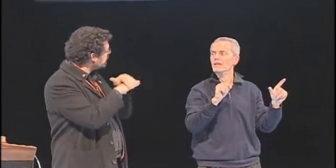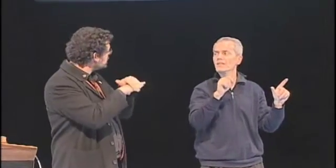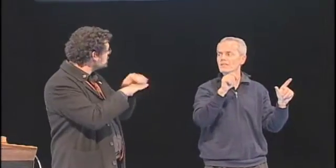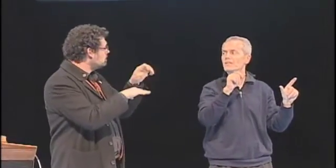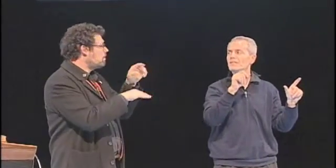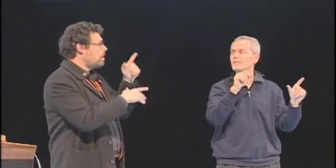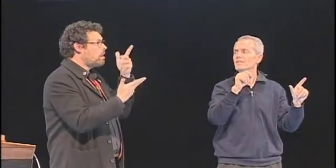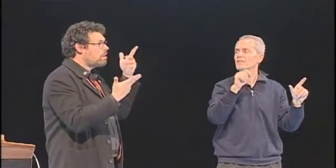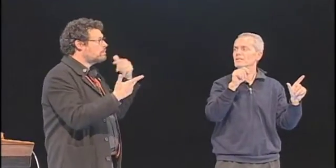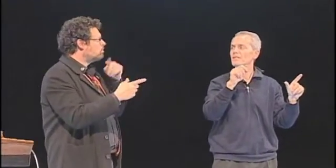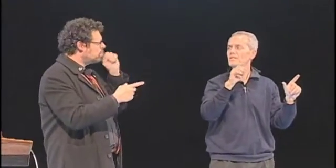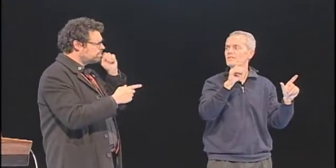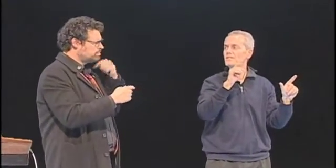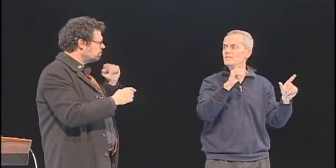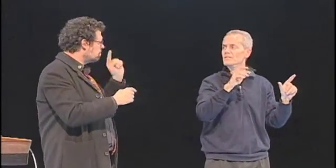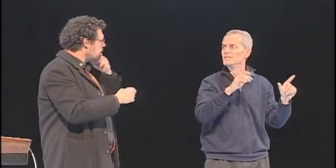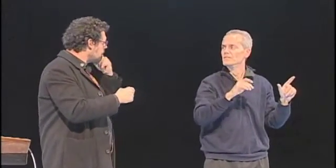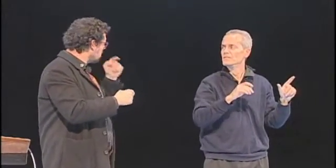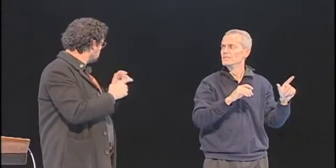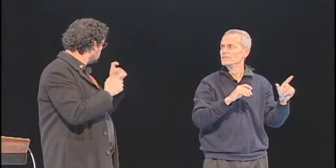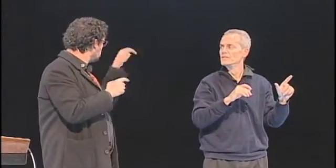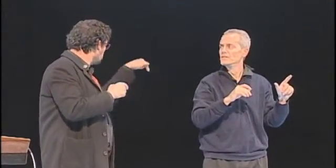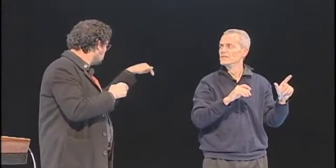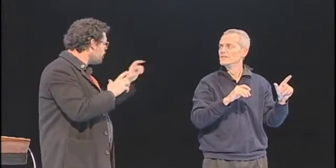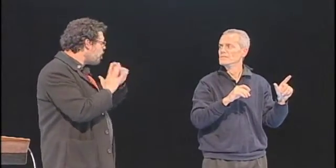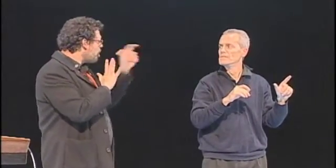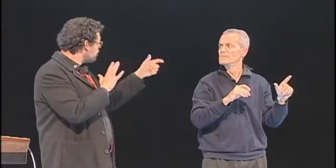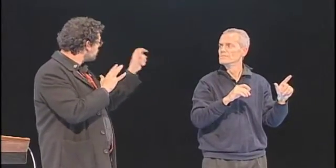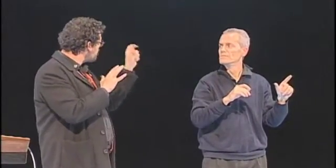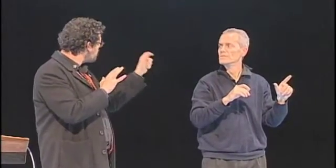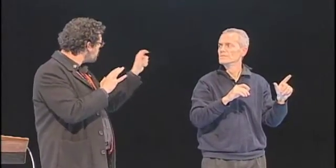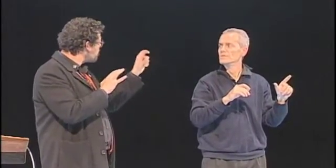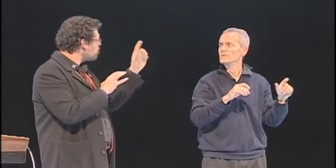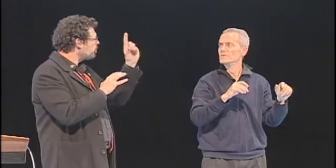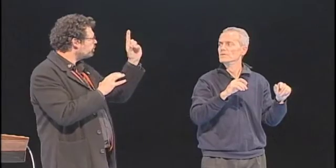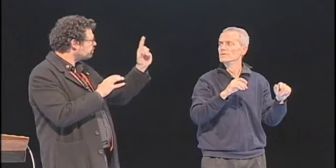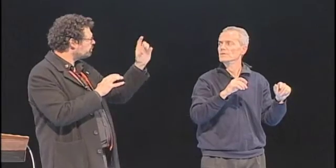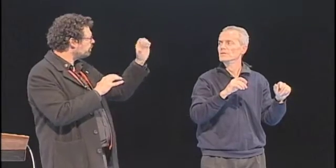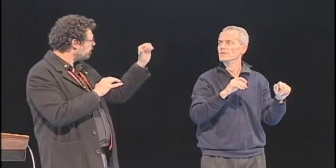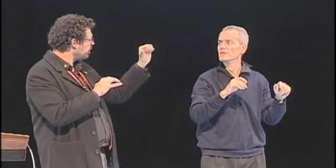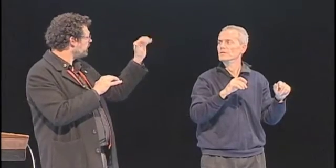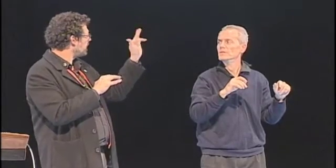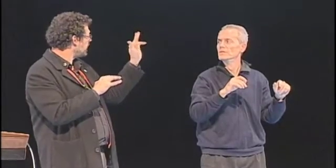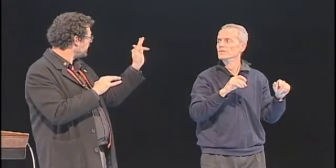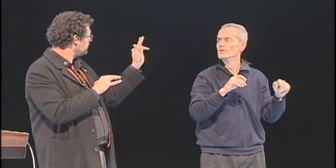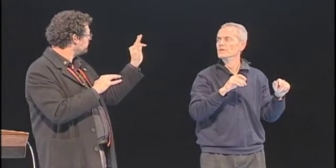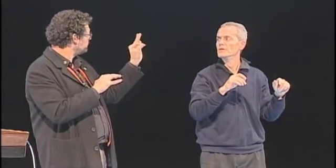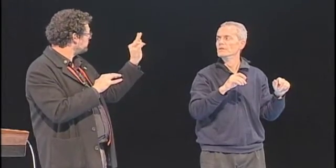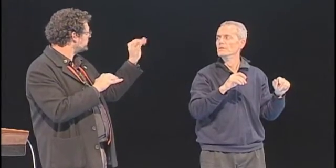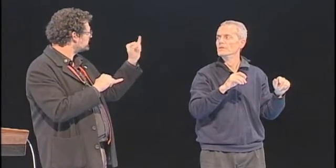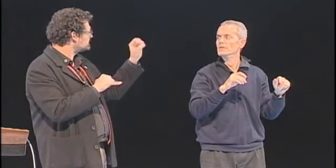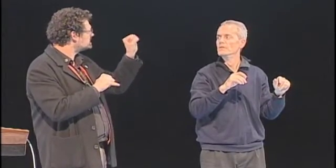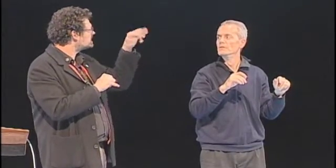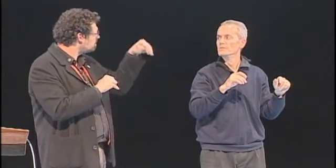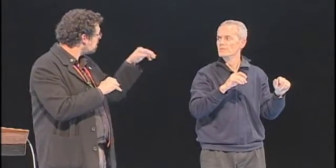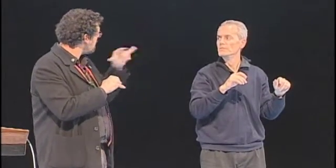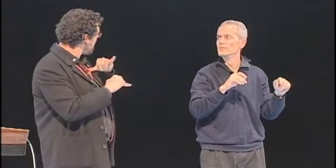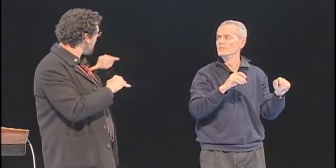And we would add the word ism on it, because sourd means deaf in French. And the